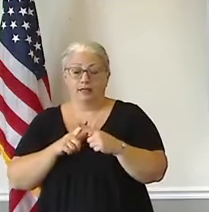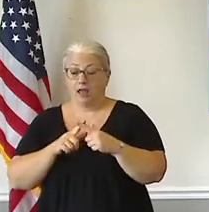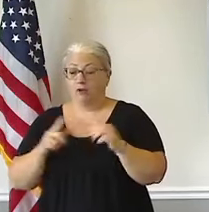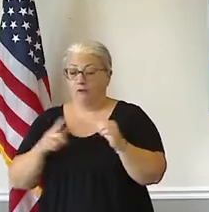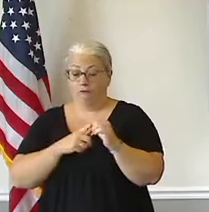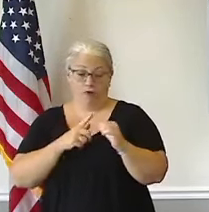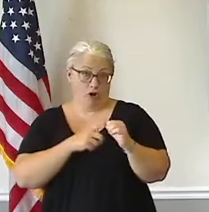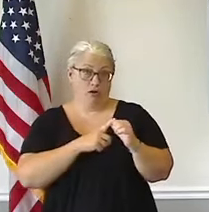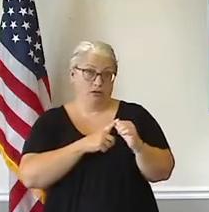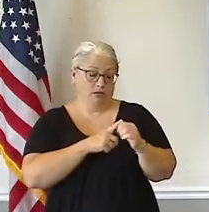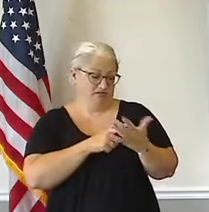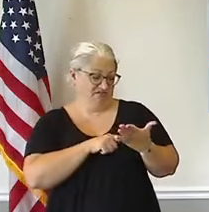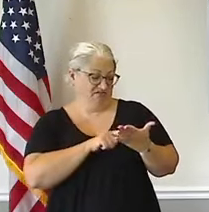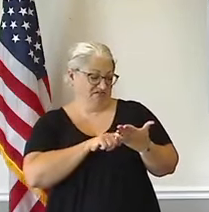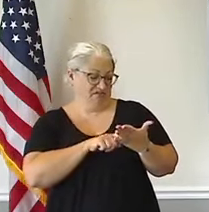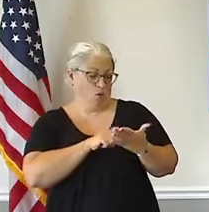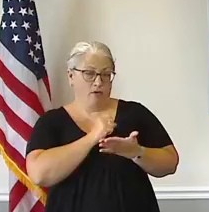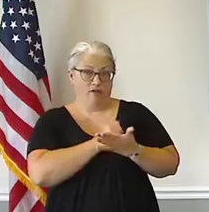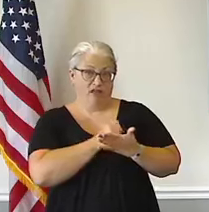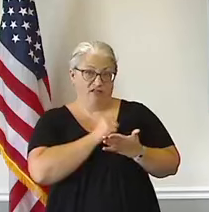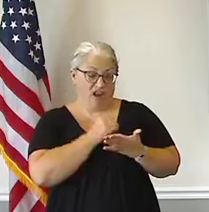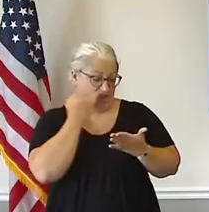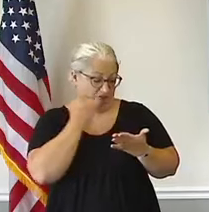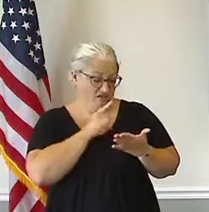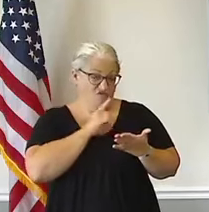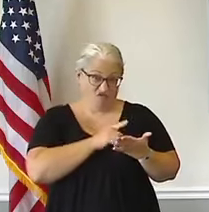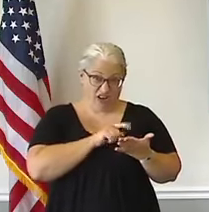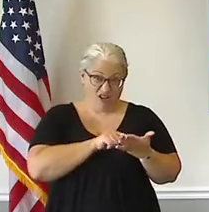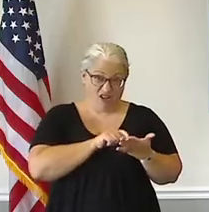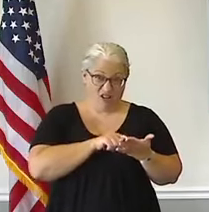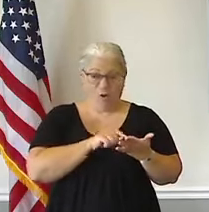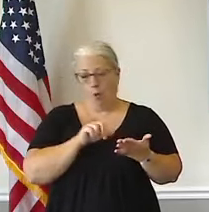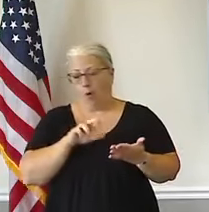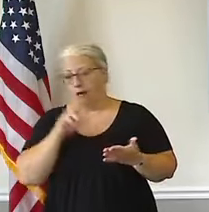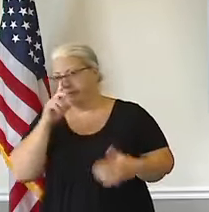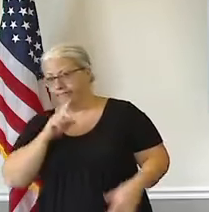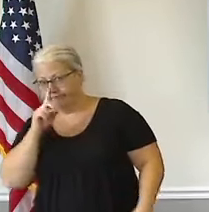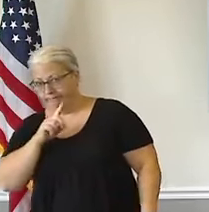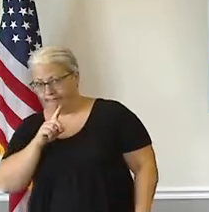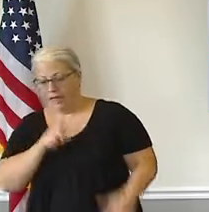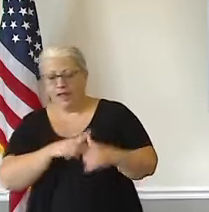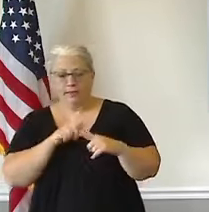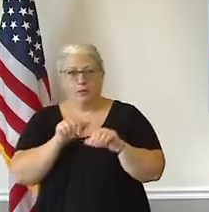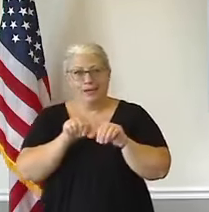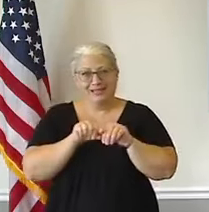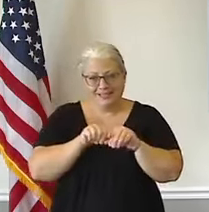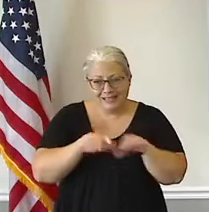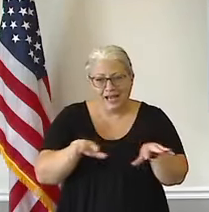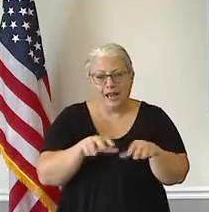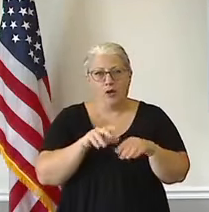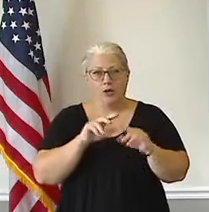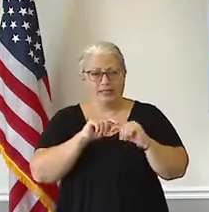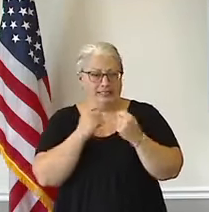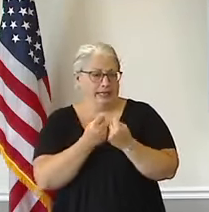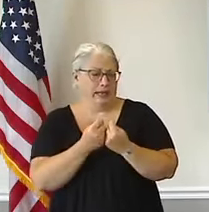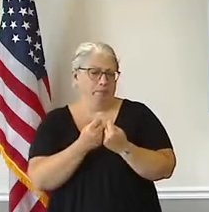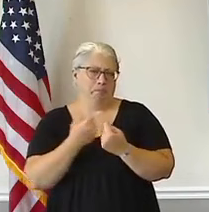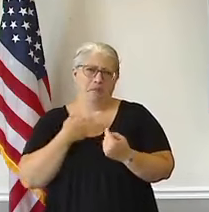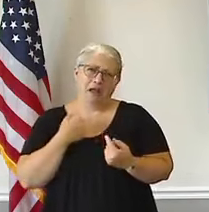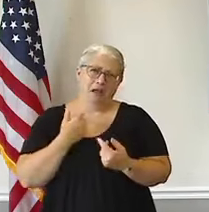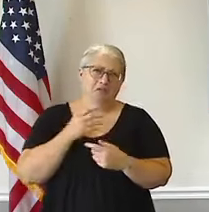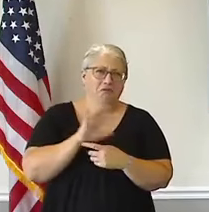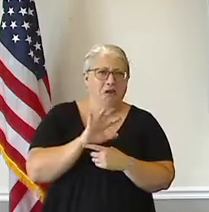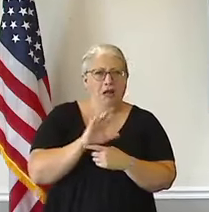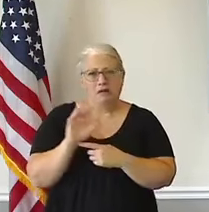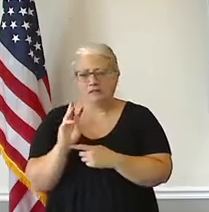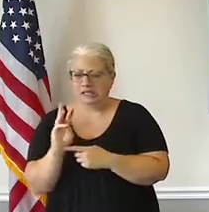we validate whether the report is real, and then if it is real, then we send out the team. I have about 5 or 6 staff that work on